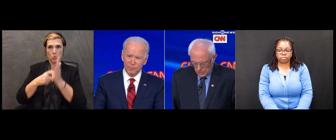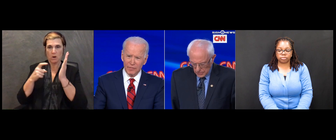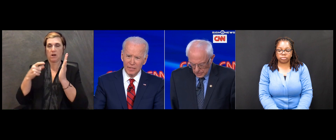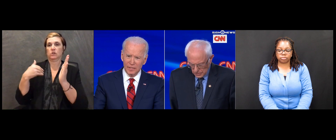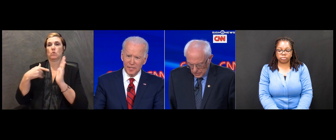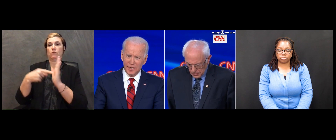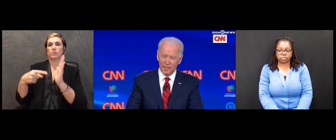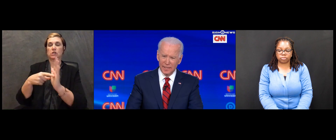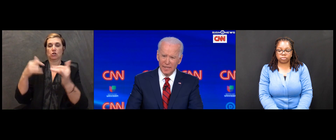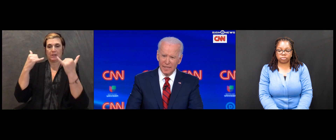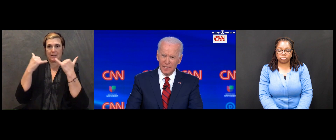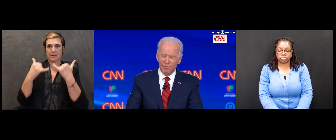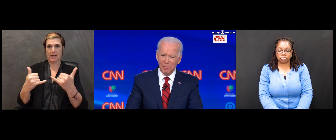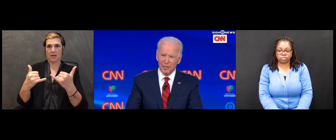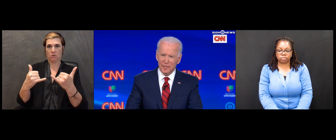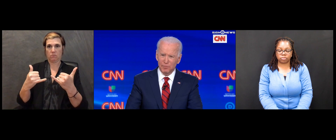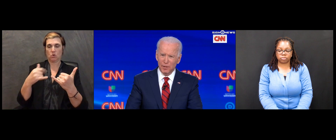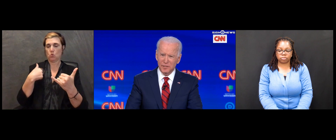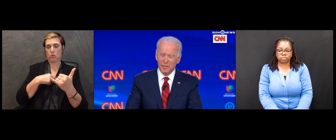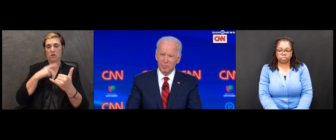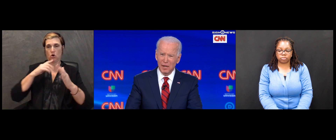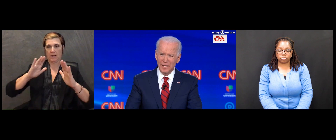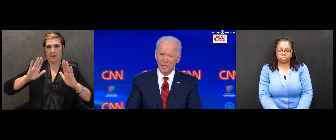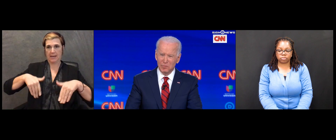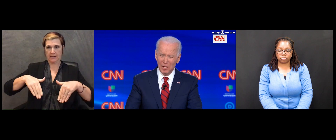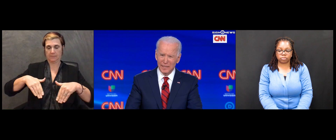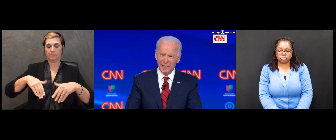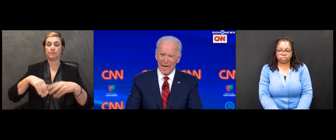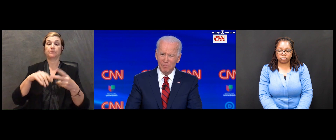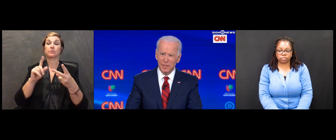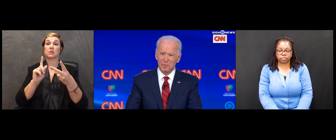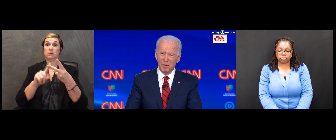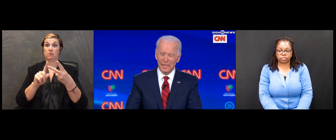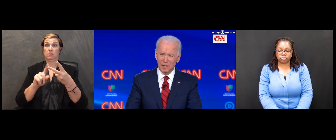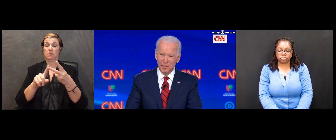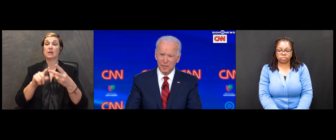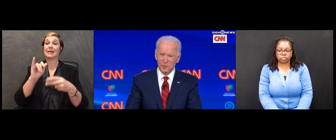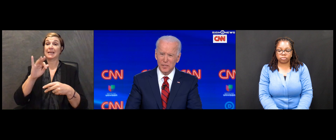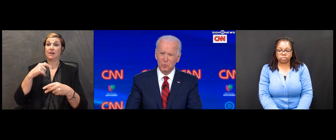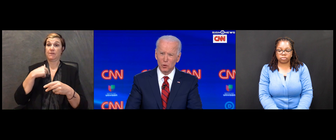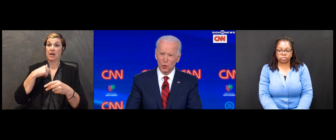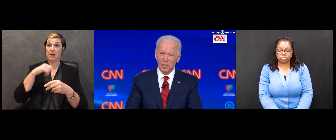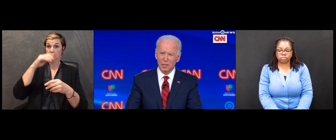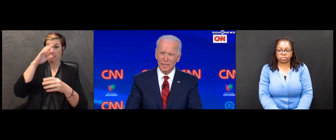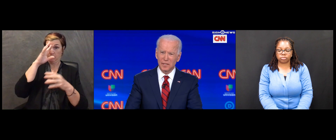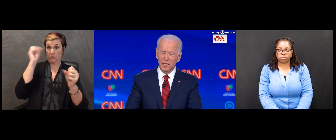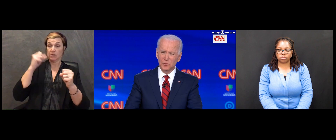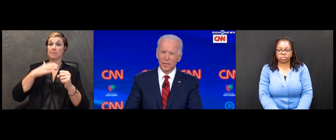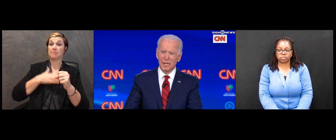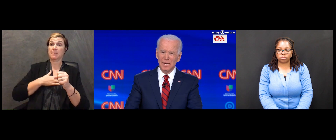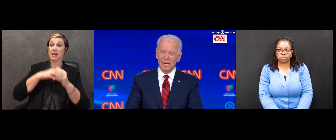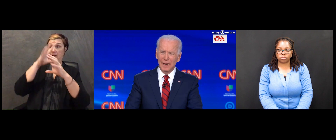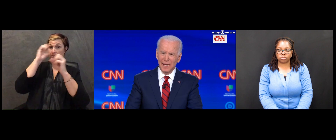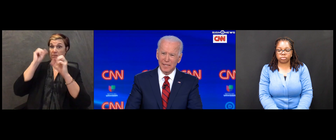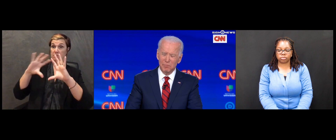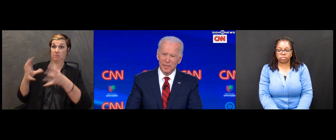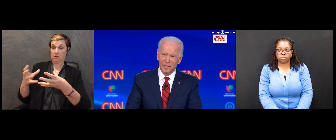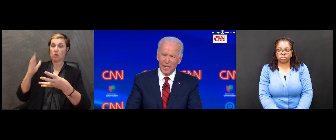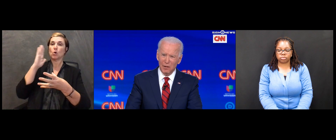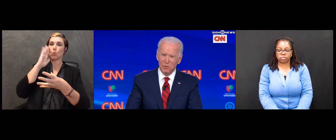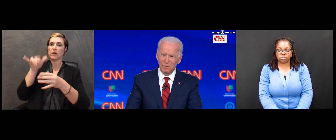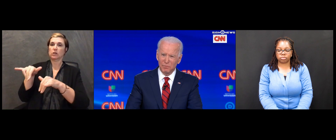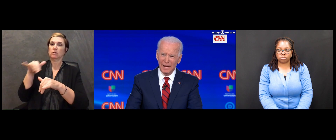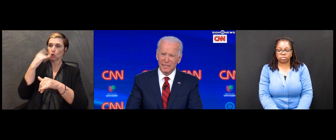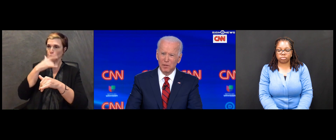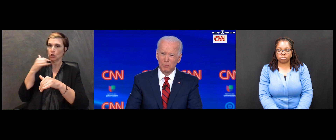overdue. Secondly, if I'm elected president, my cabinet, my administration will look like the country. And I commit